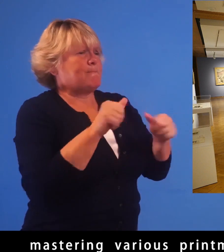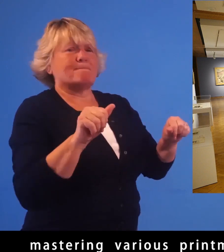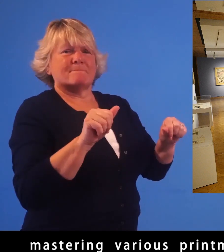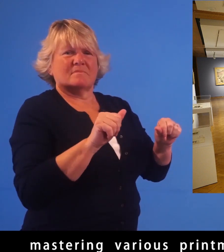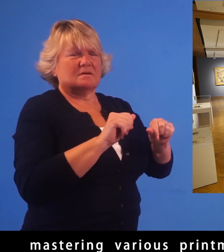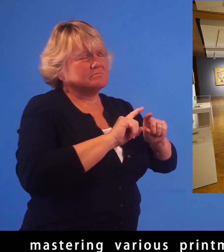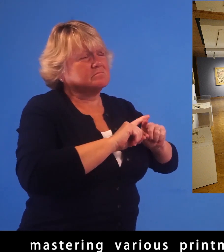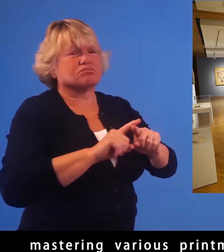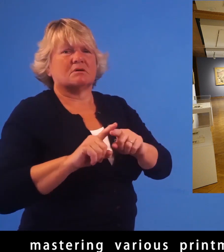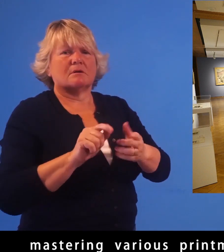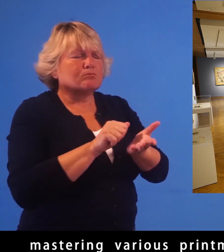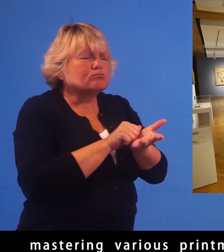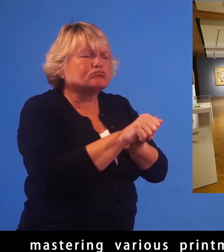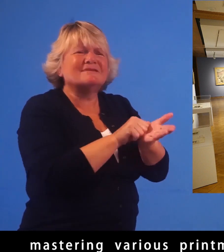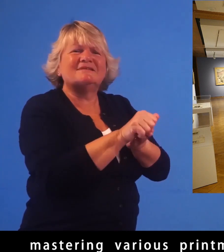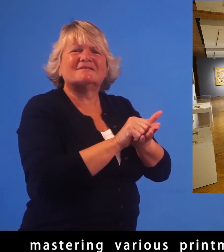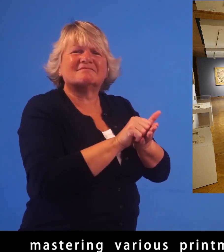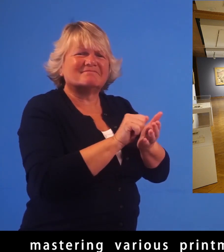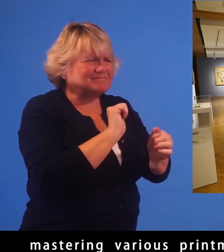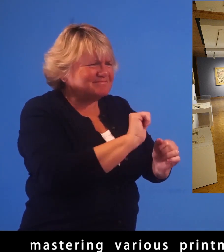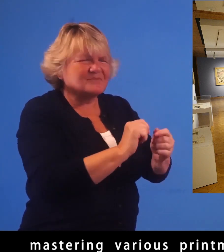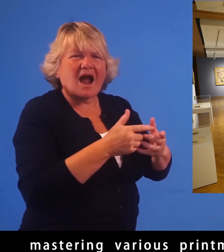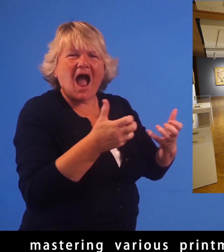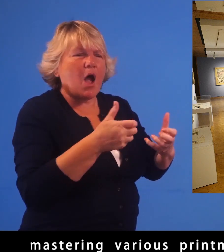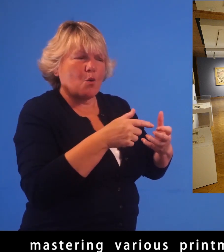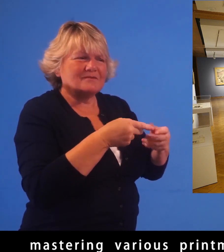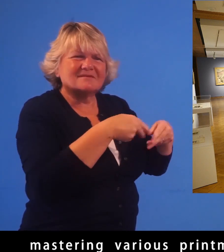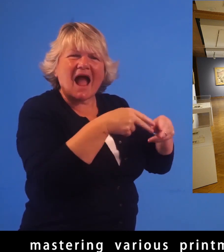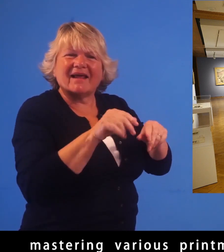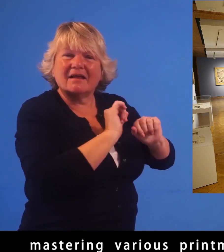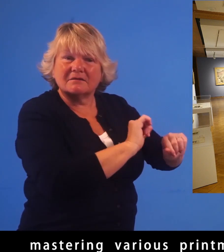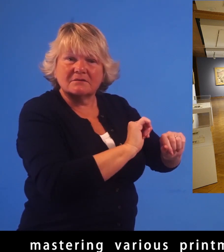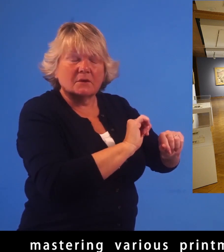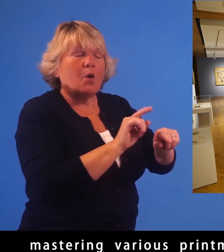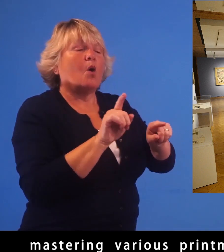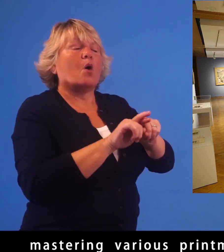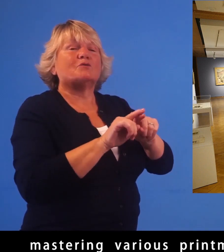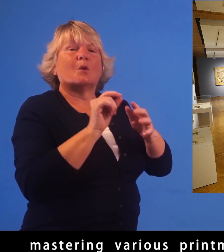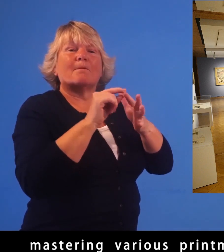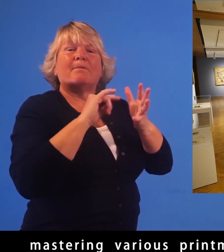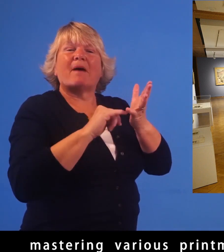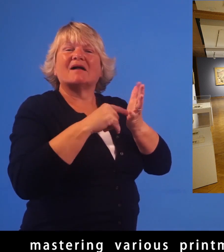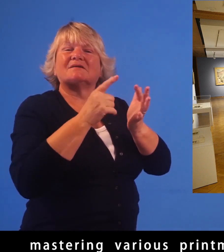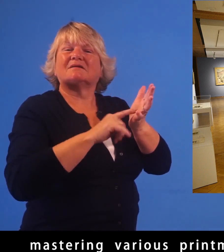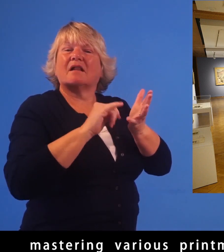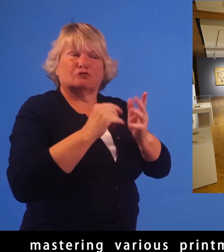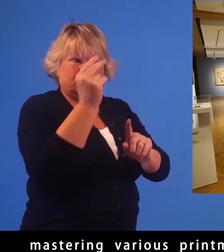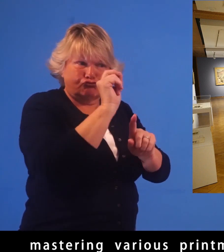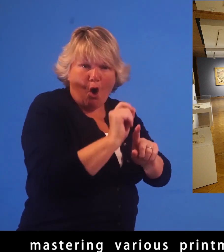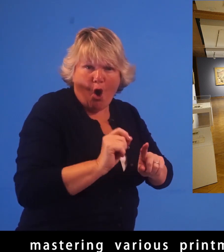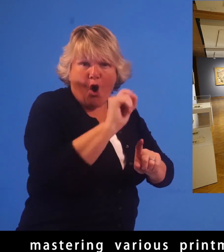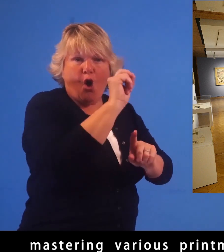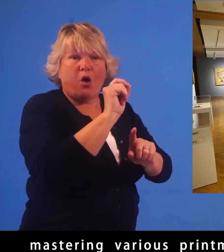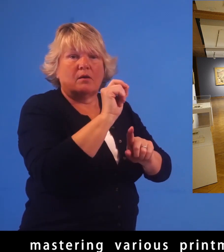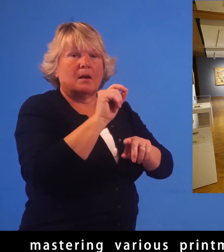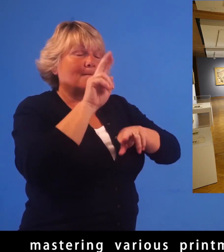mastering various printmaking techniques, drawing in pastels, and painting in oils and watercolours.